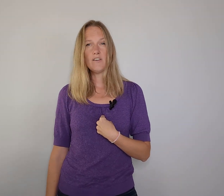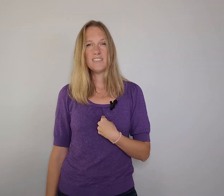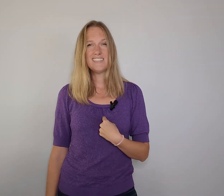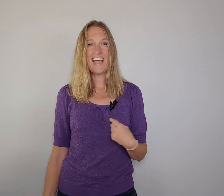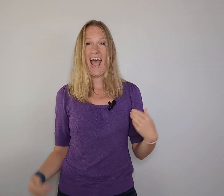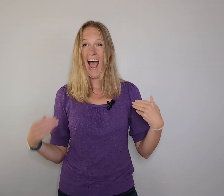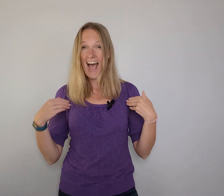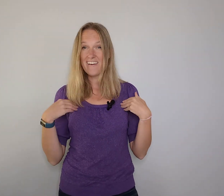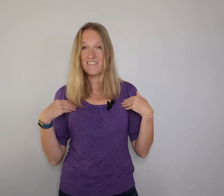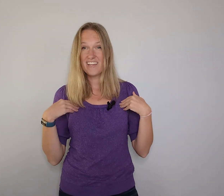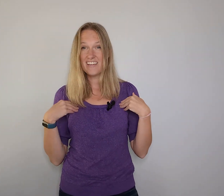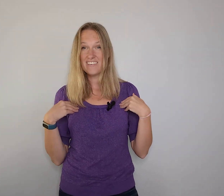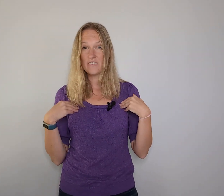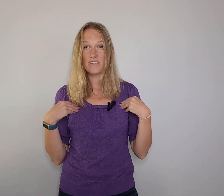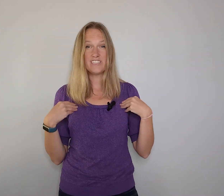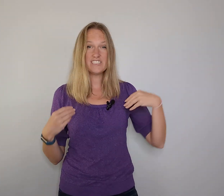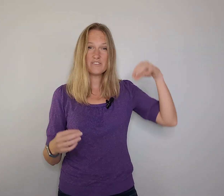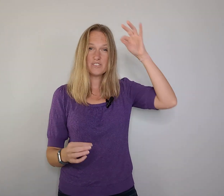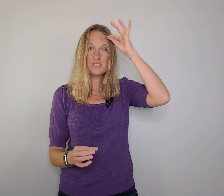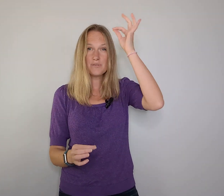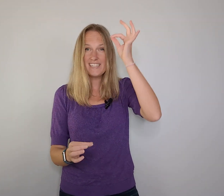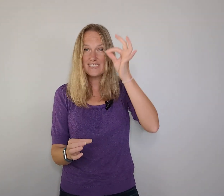you can say have faith, or you can just go straight to